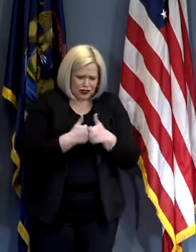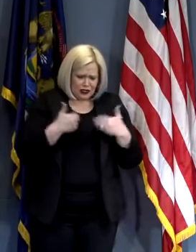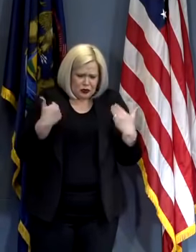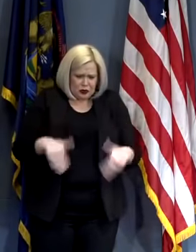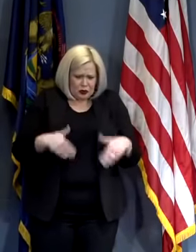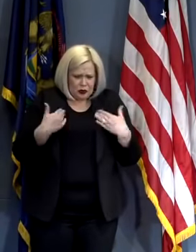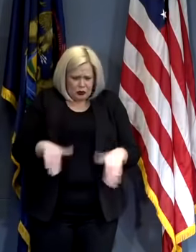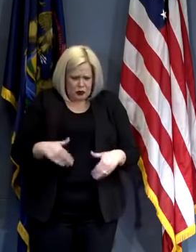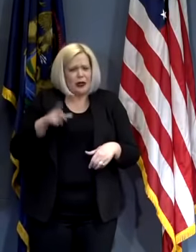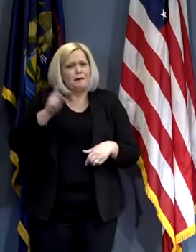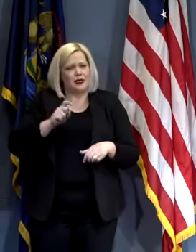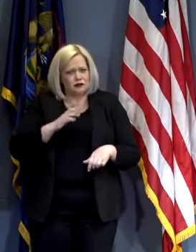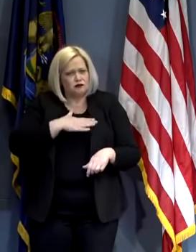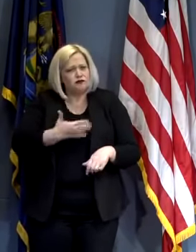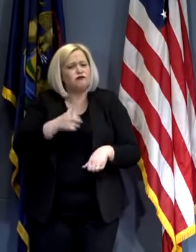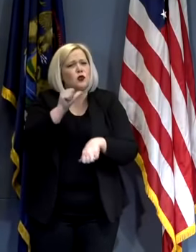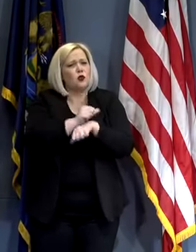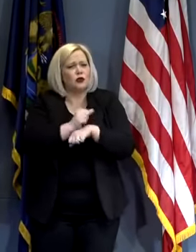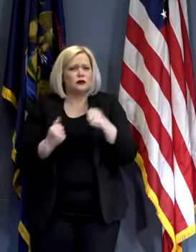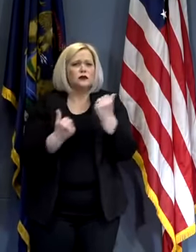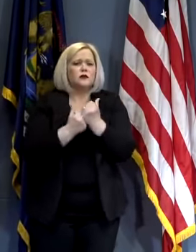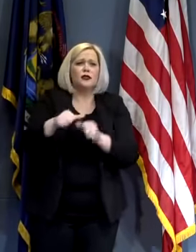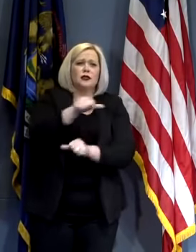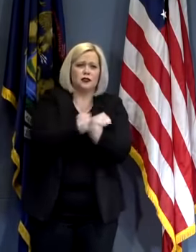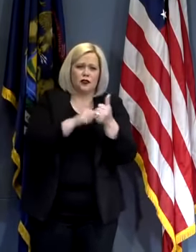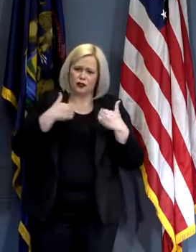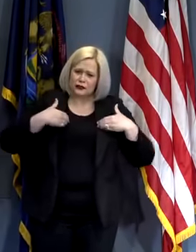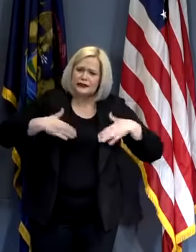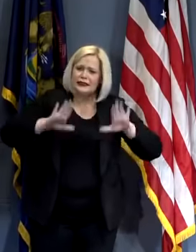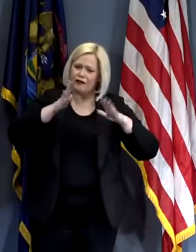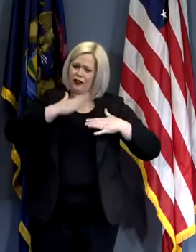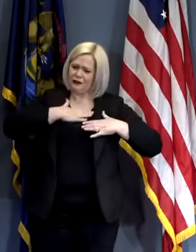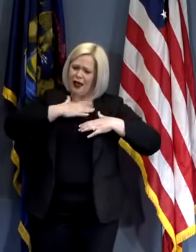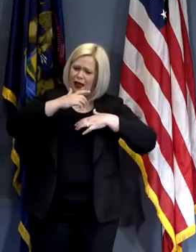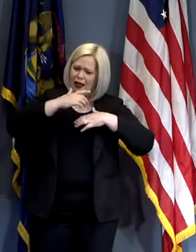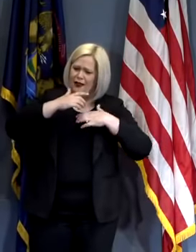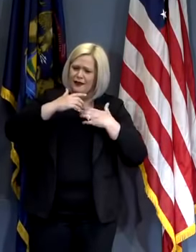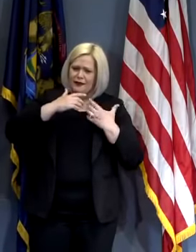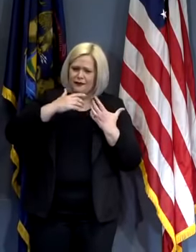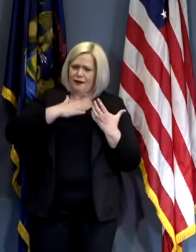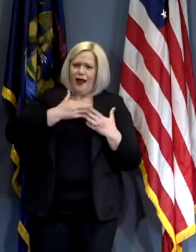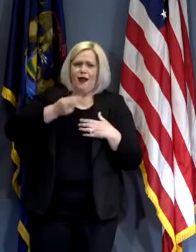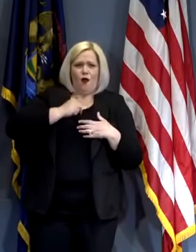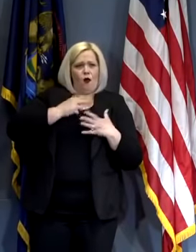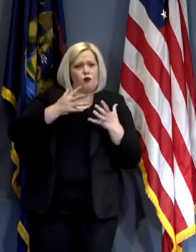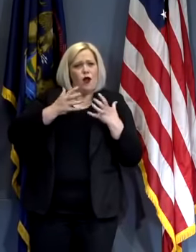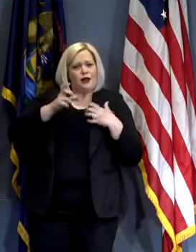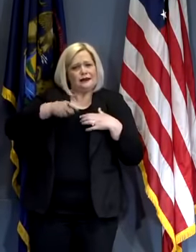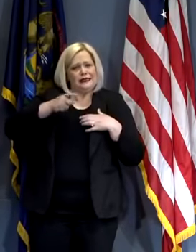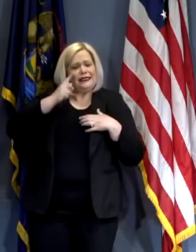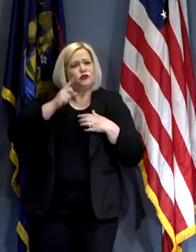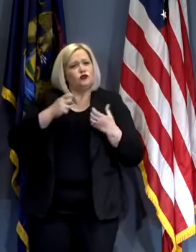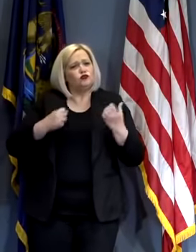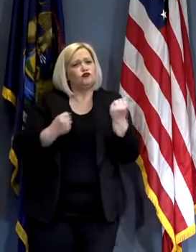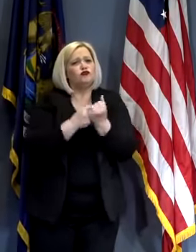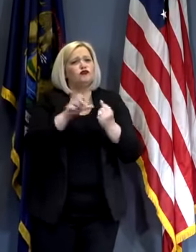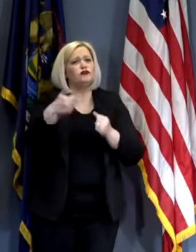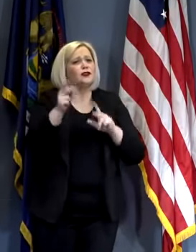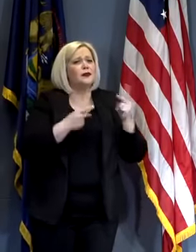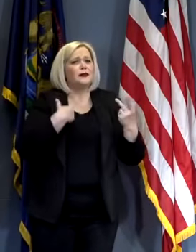part. They show you that they're willing to make sacrifices to protect their family and friends and strangers they've never even